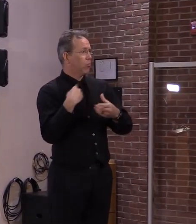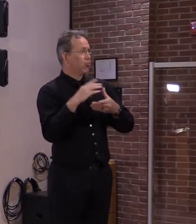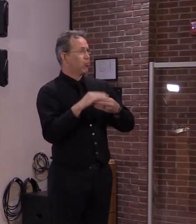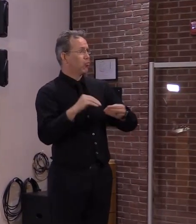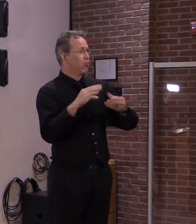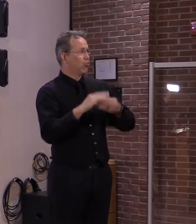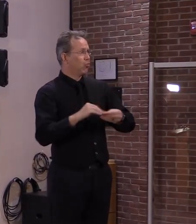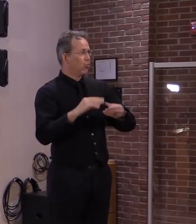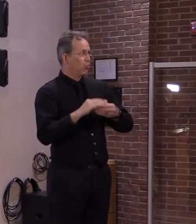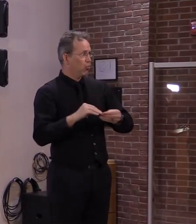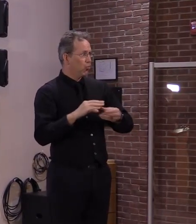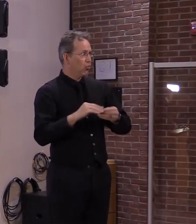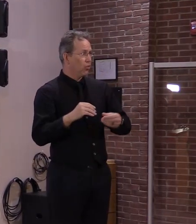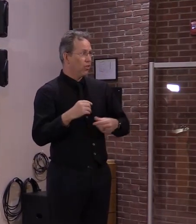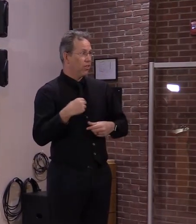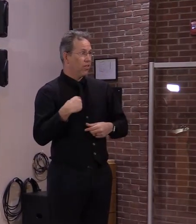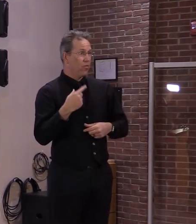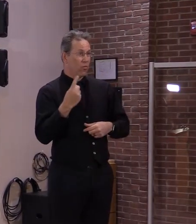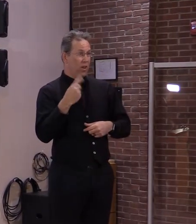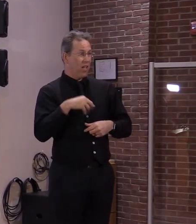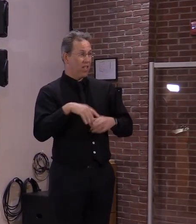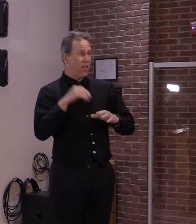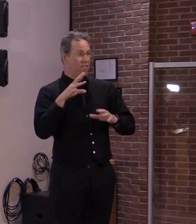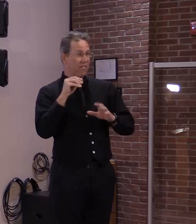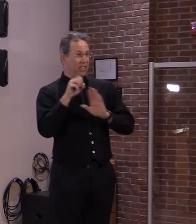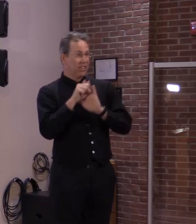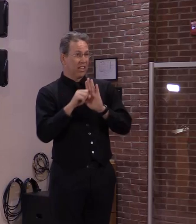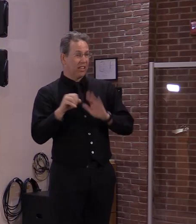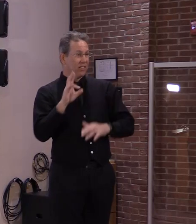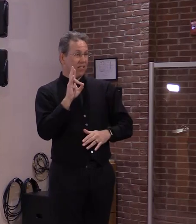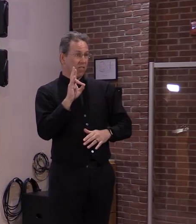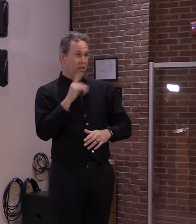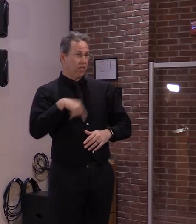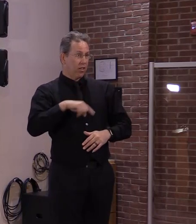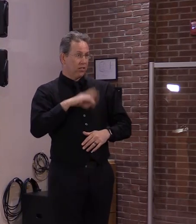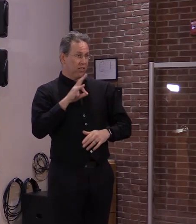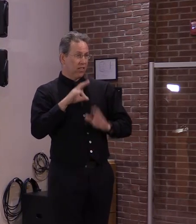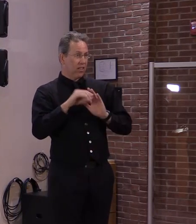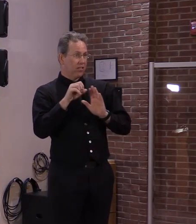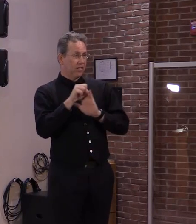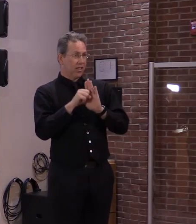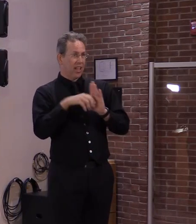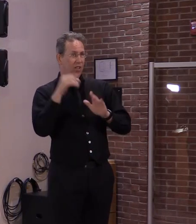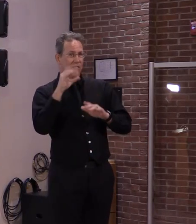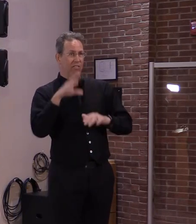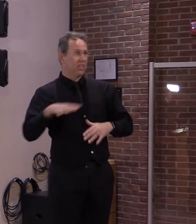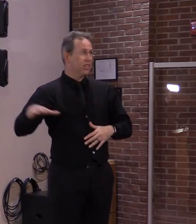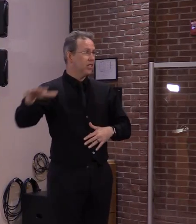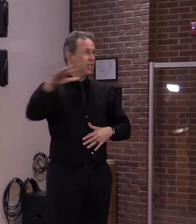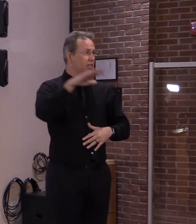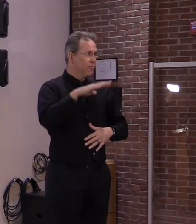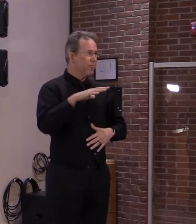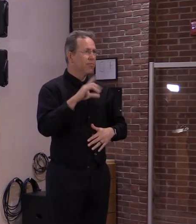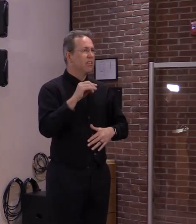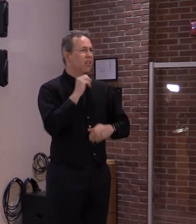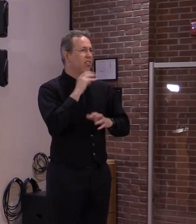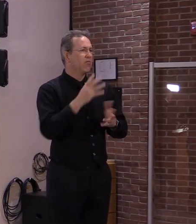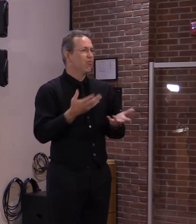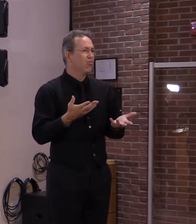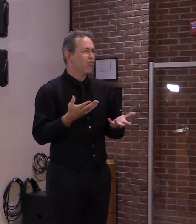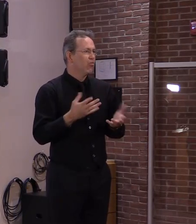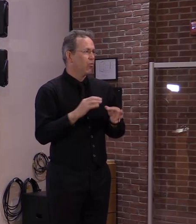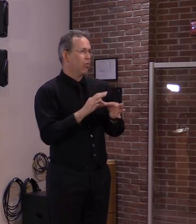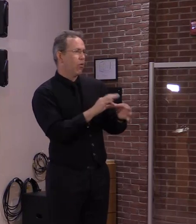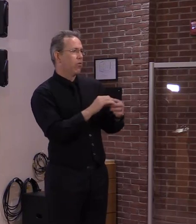action. And I think you're right. I've heard the same number, one of three, who hasn't fully